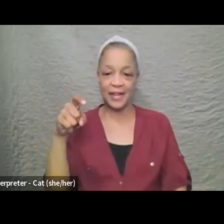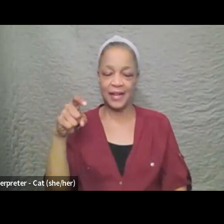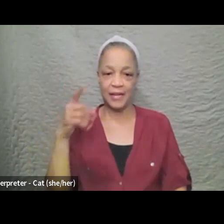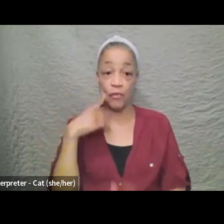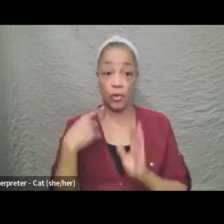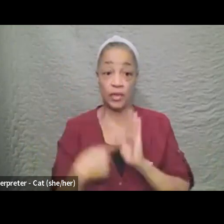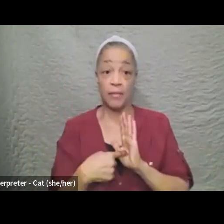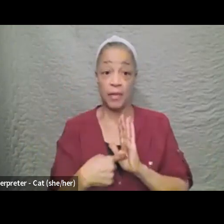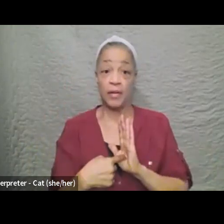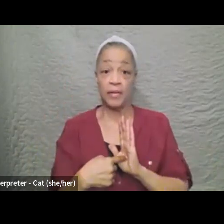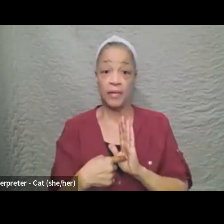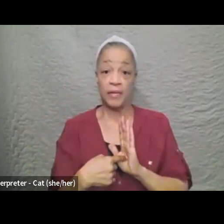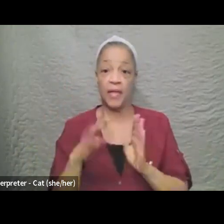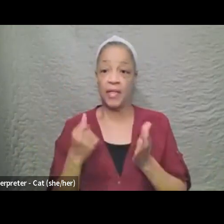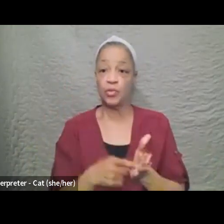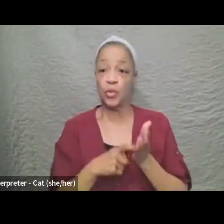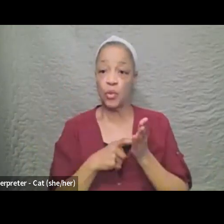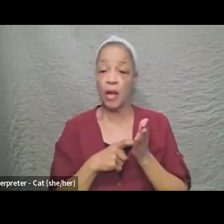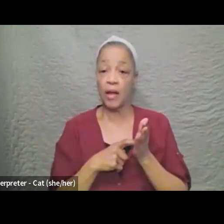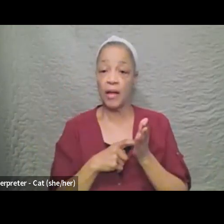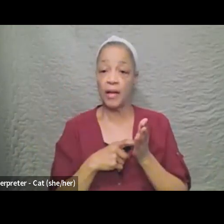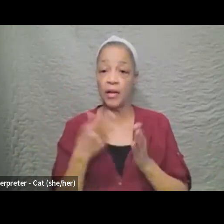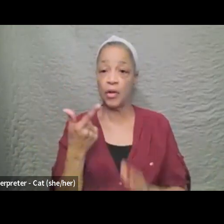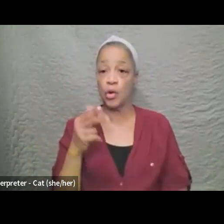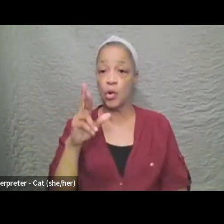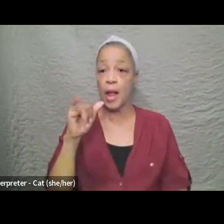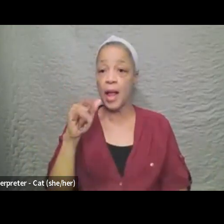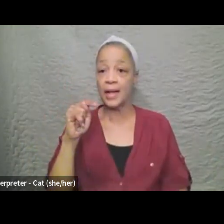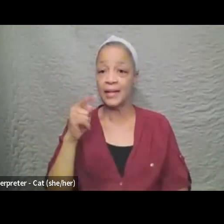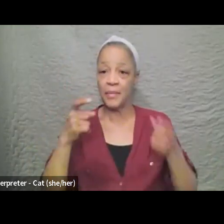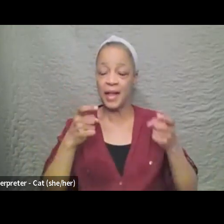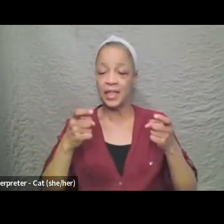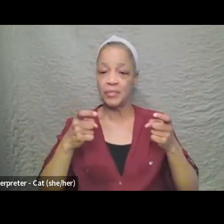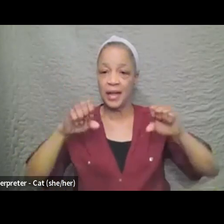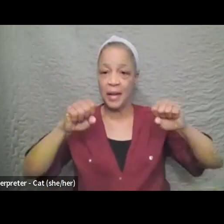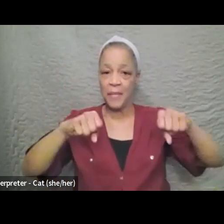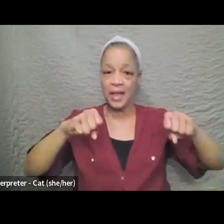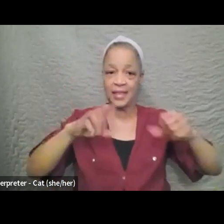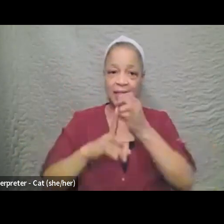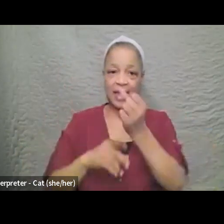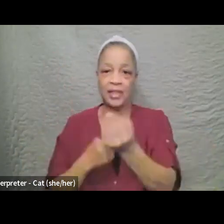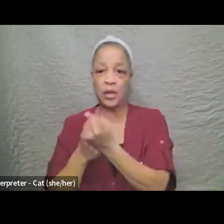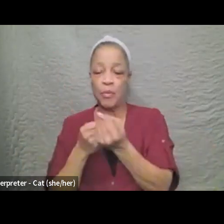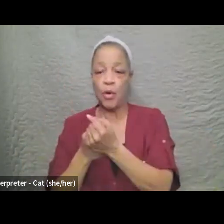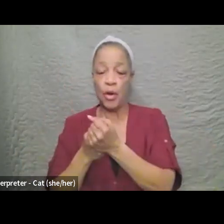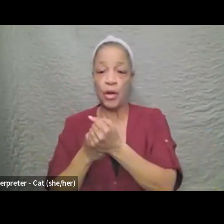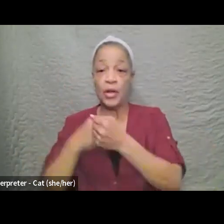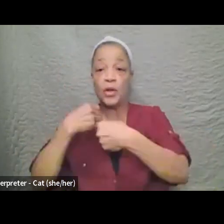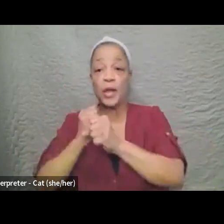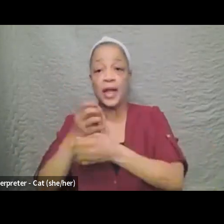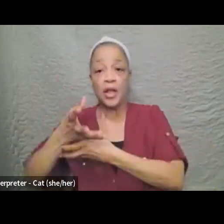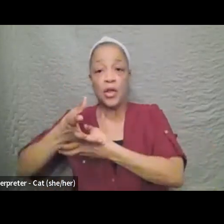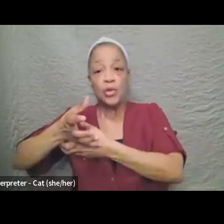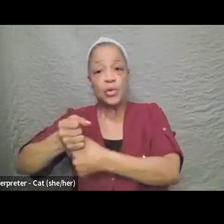example, this requires grant management capacity and support in creating trusting